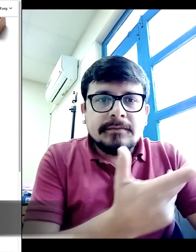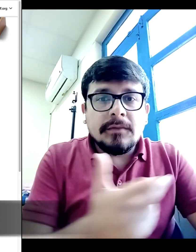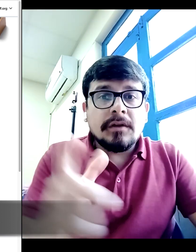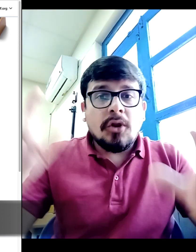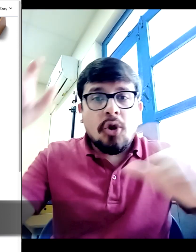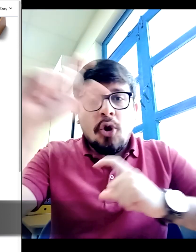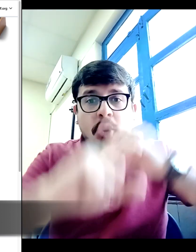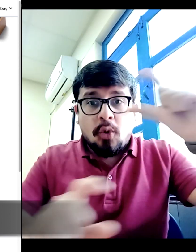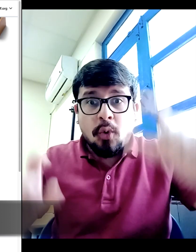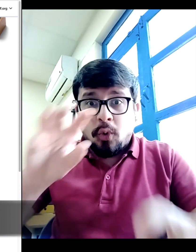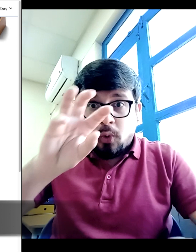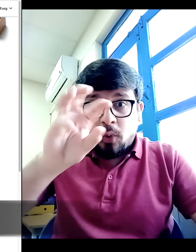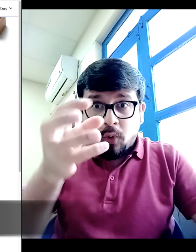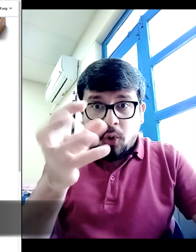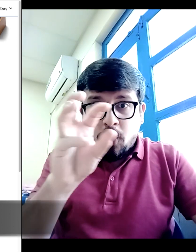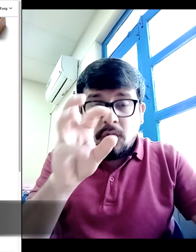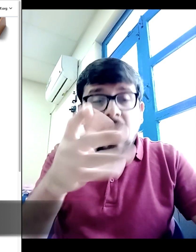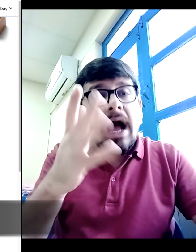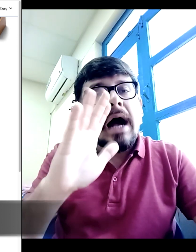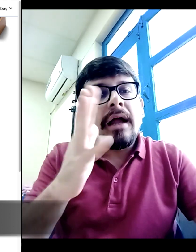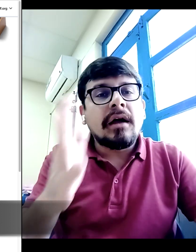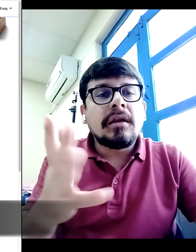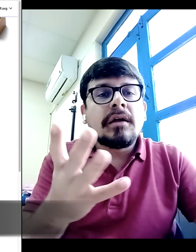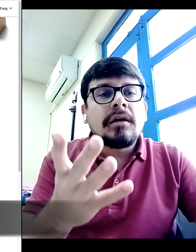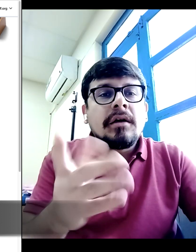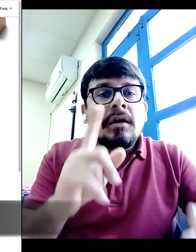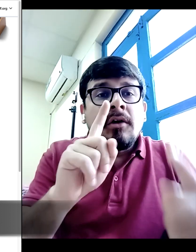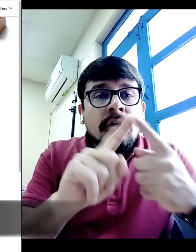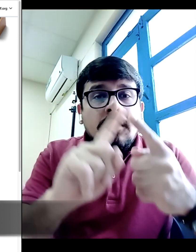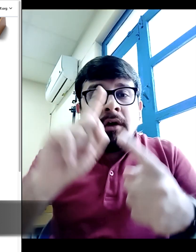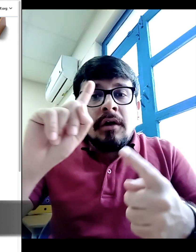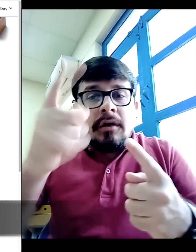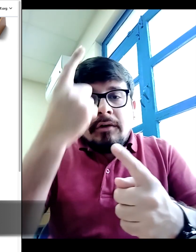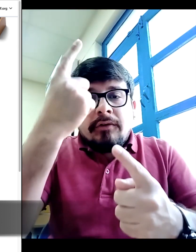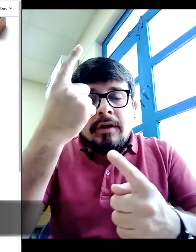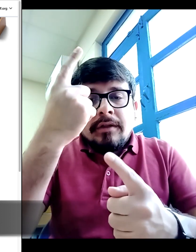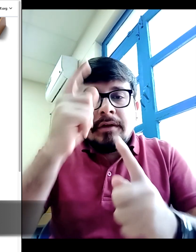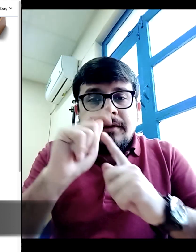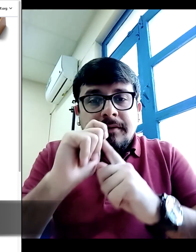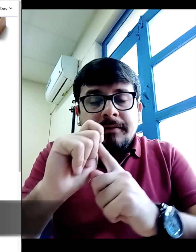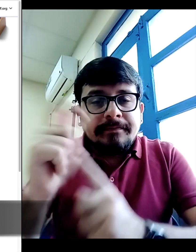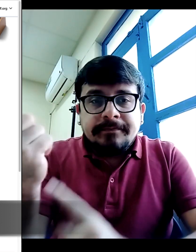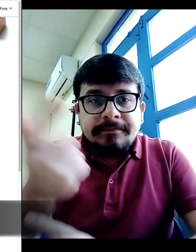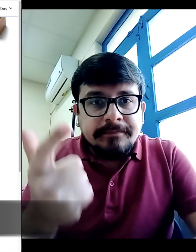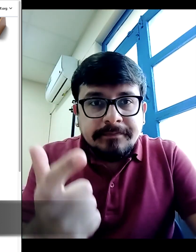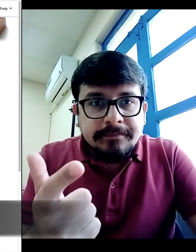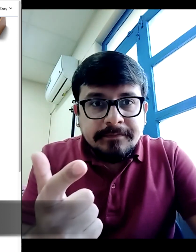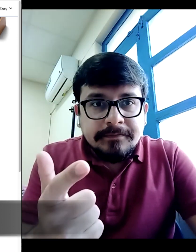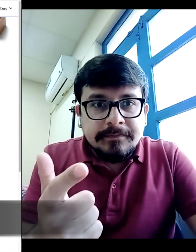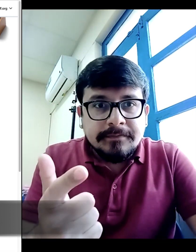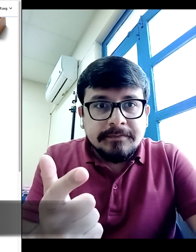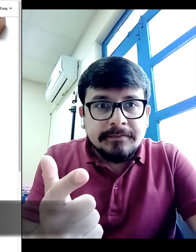First thing that we have to do, you have to identify your business space.